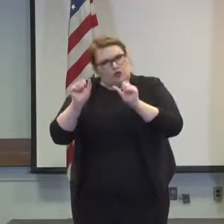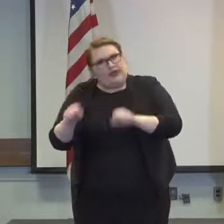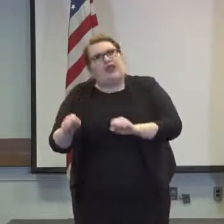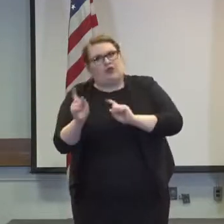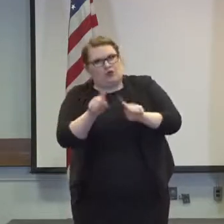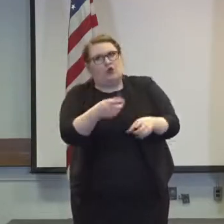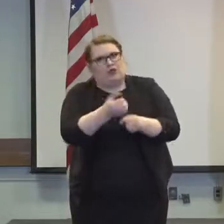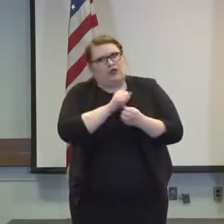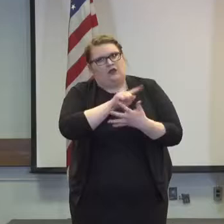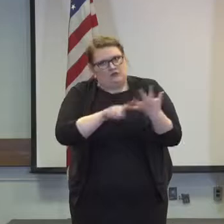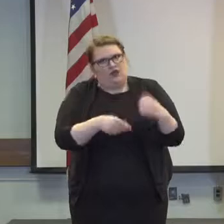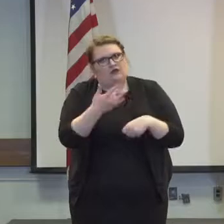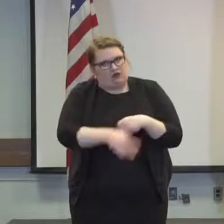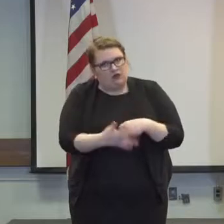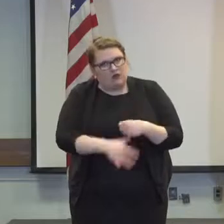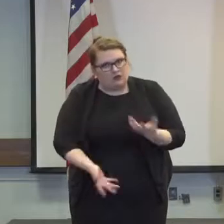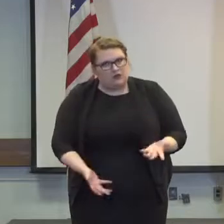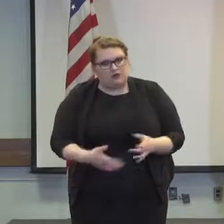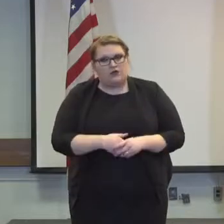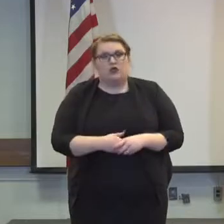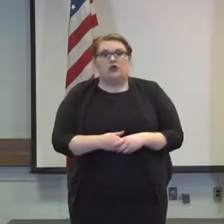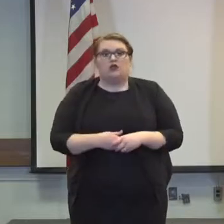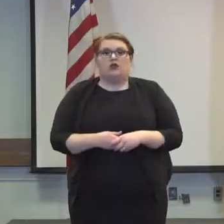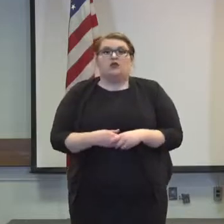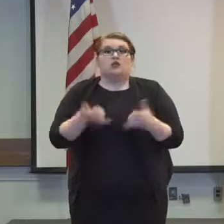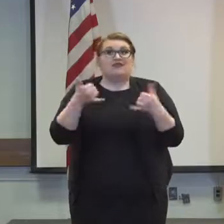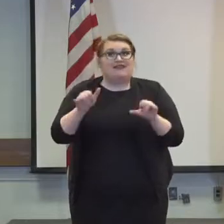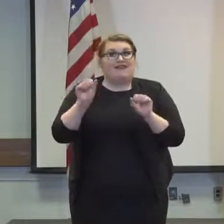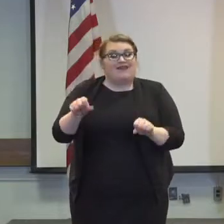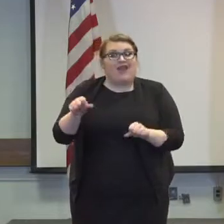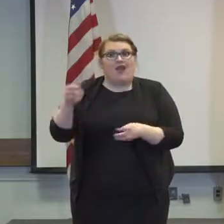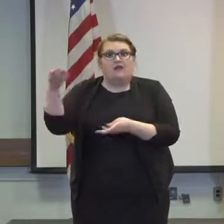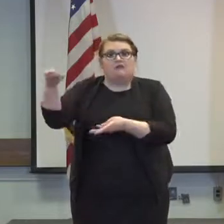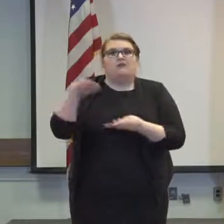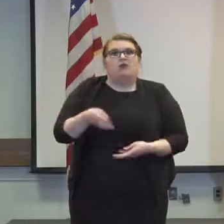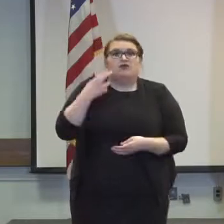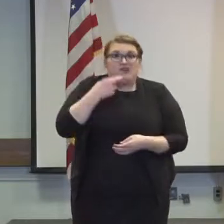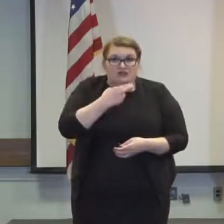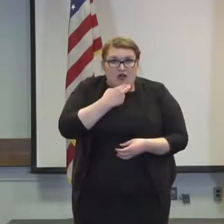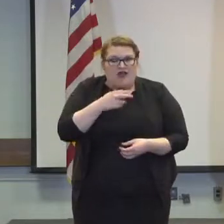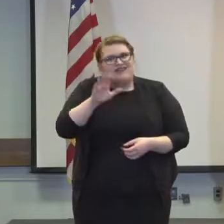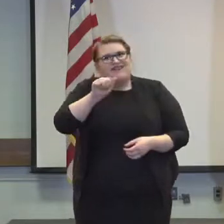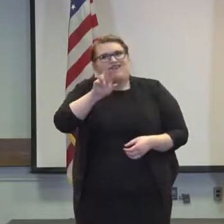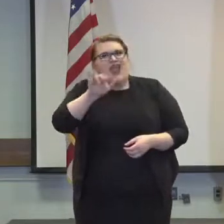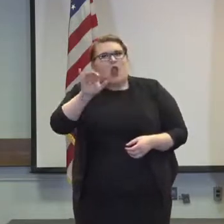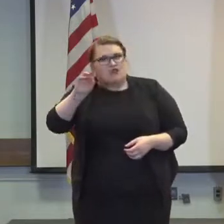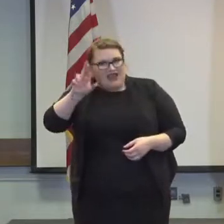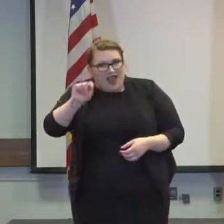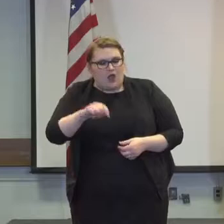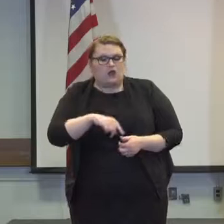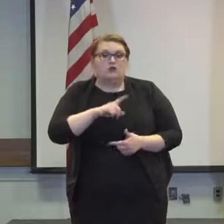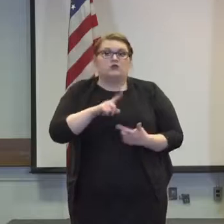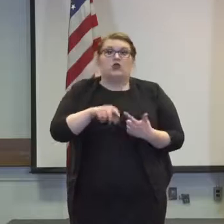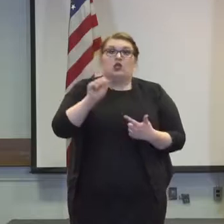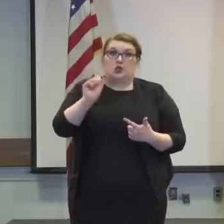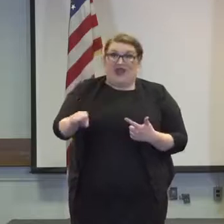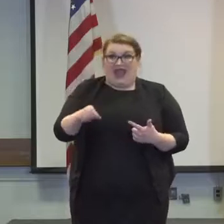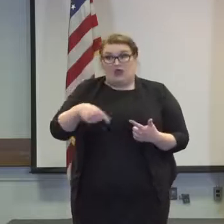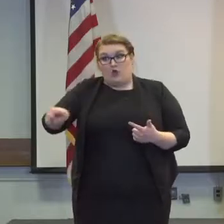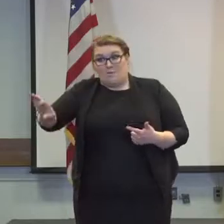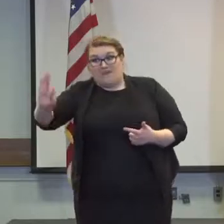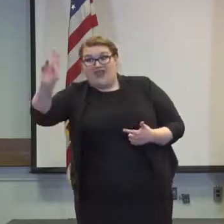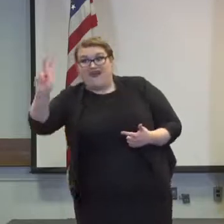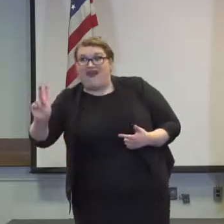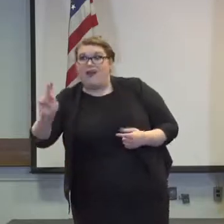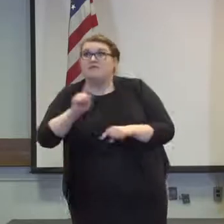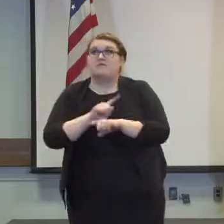those supplies. You can still carry out from restaurants. And you can pick up from essential businesses, but you